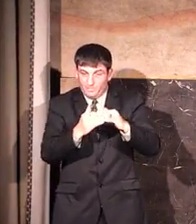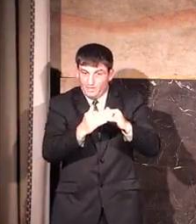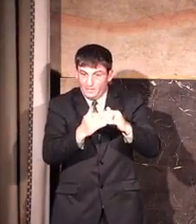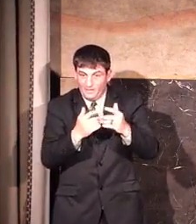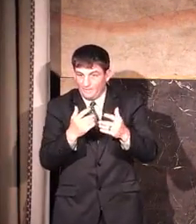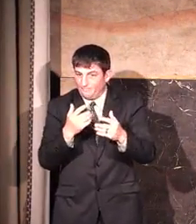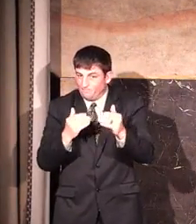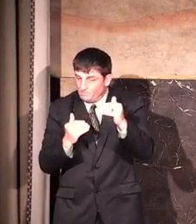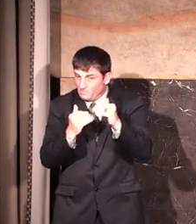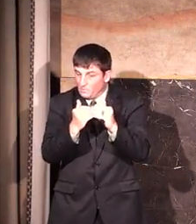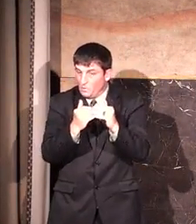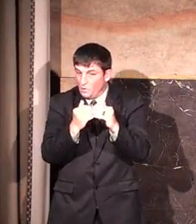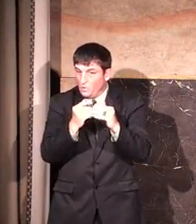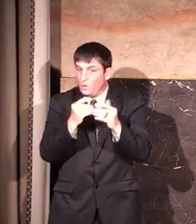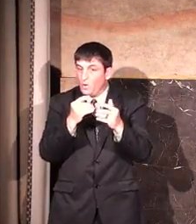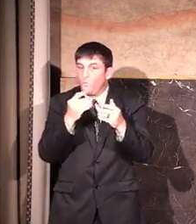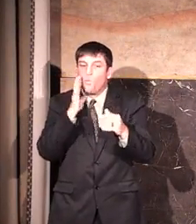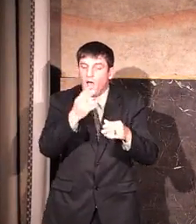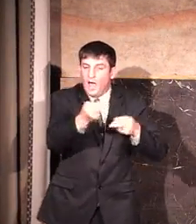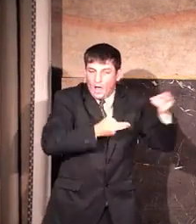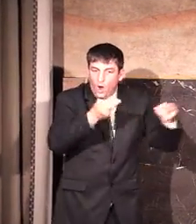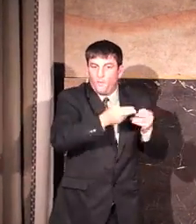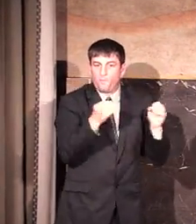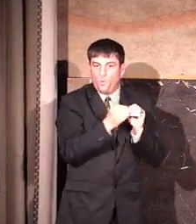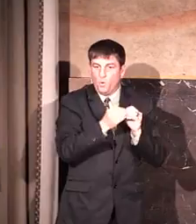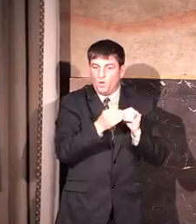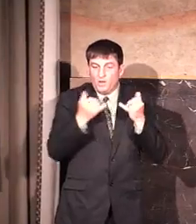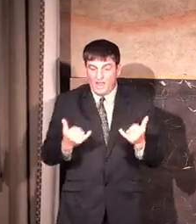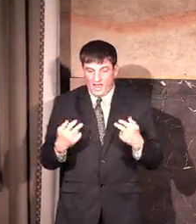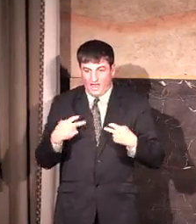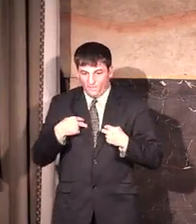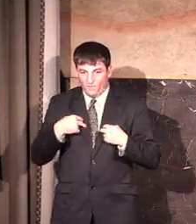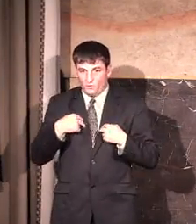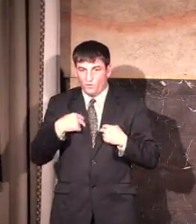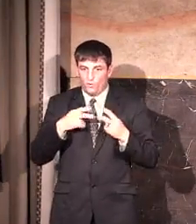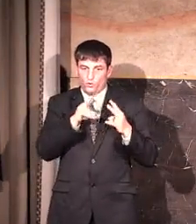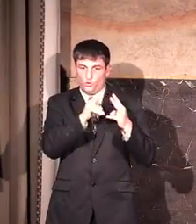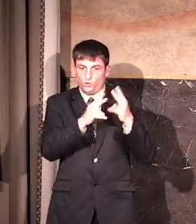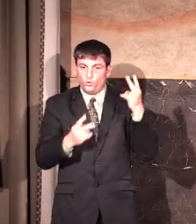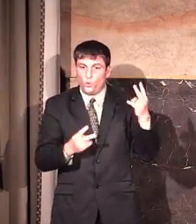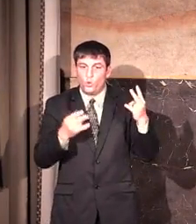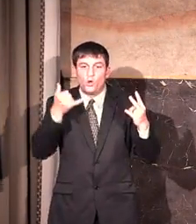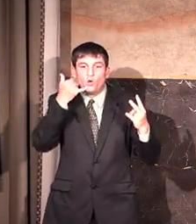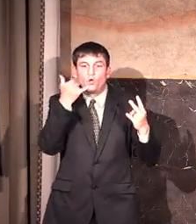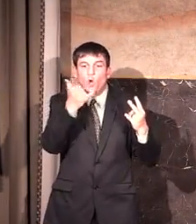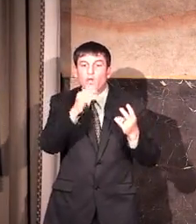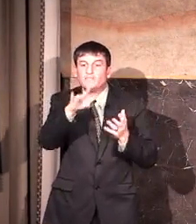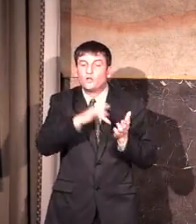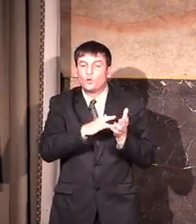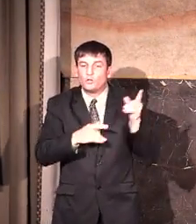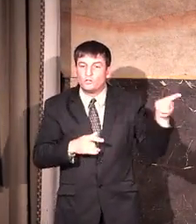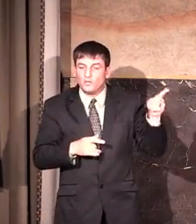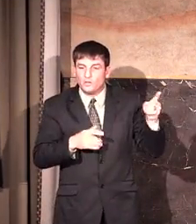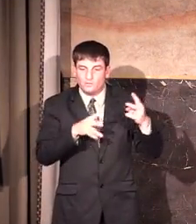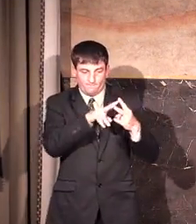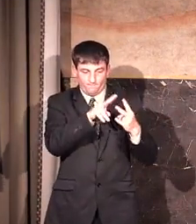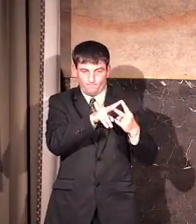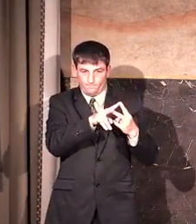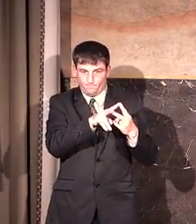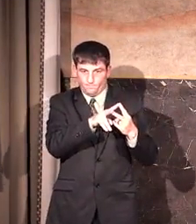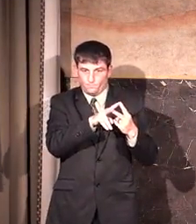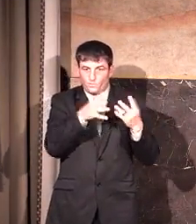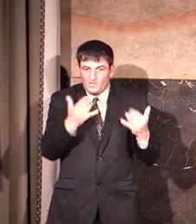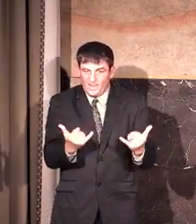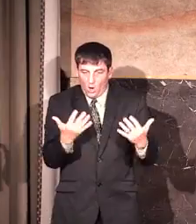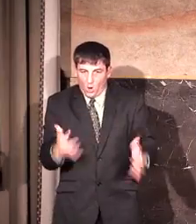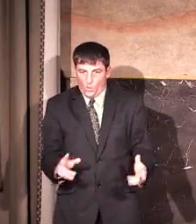think we've got great resources in the state. You heard about the 2 call centers that we are currently contracted